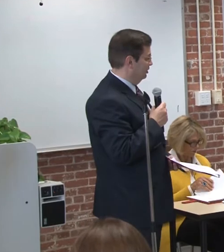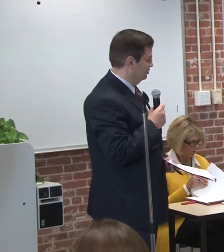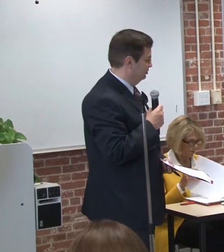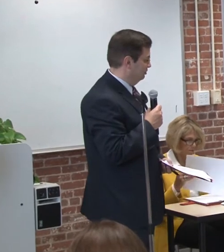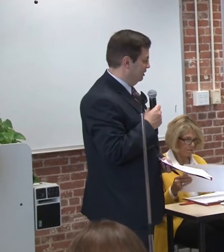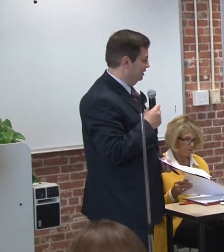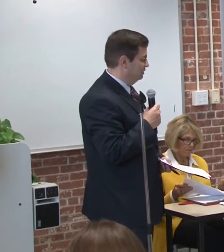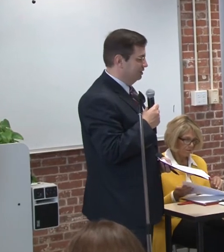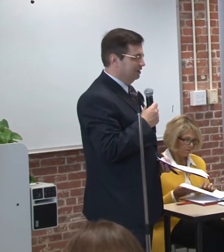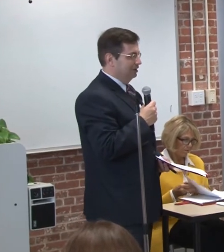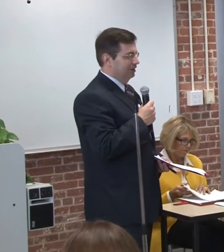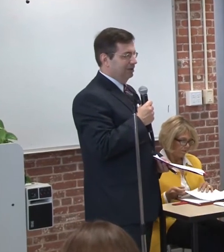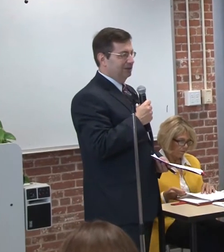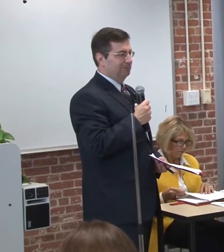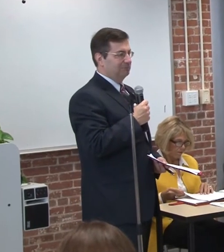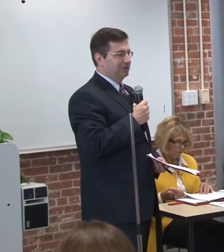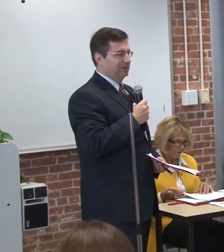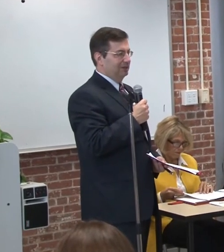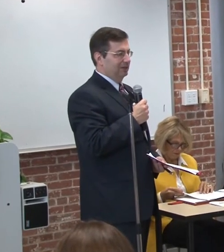original partners to the grant.